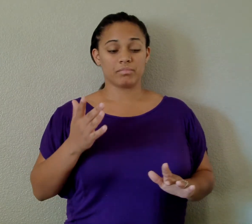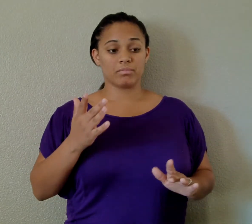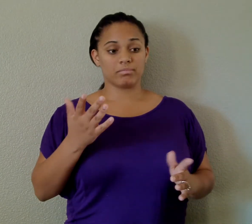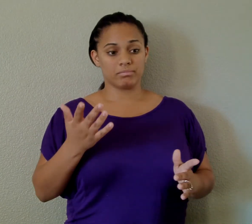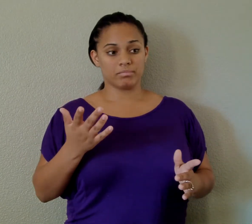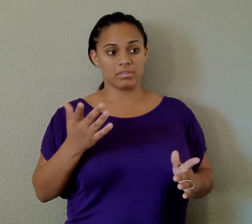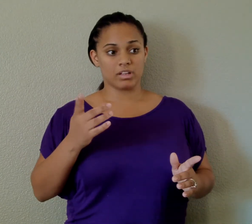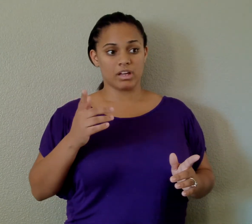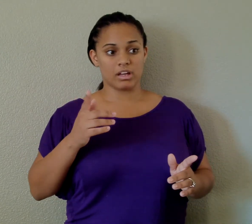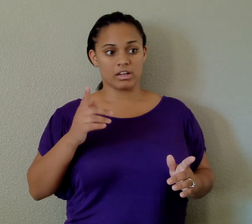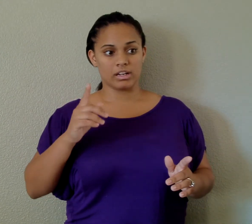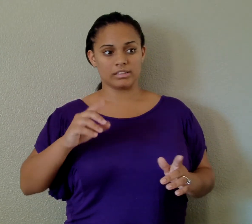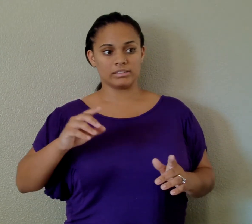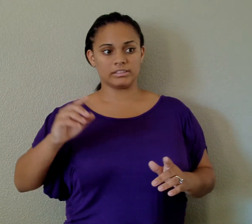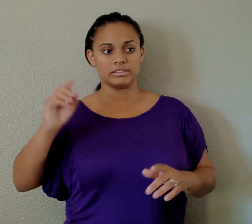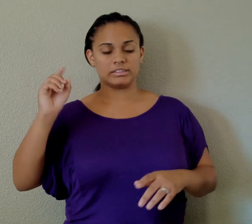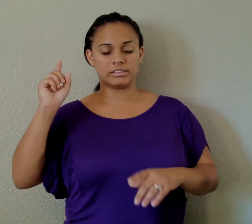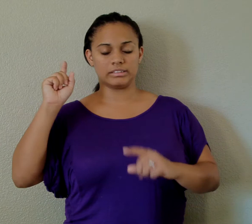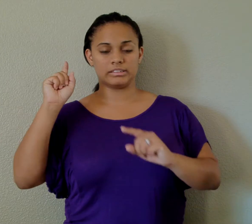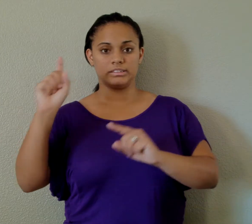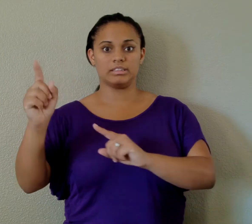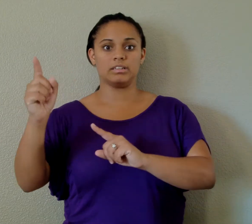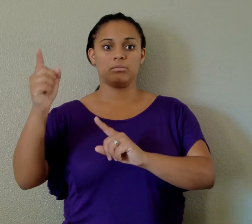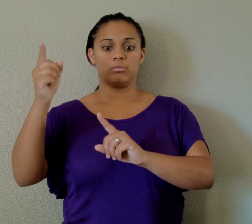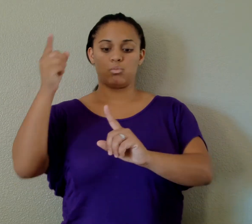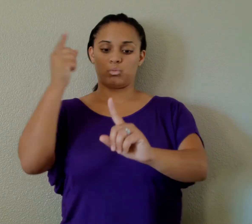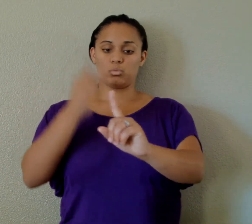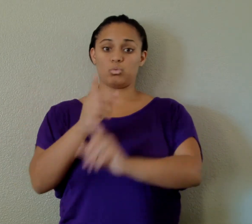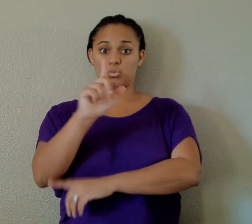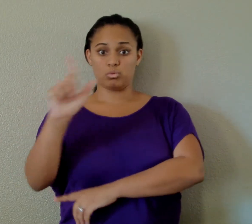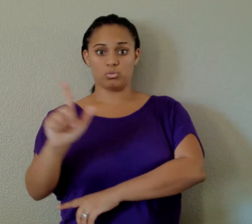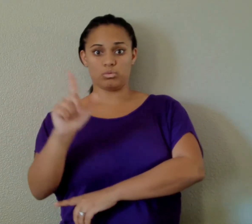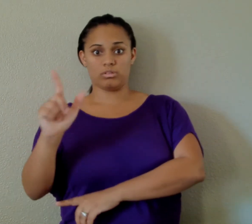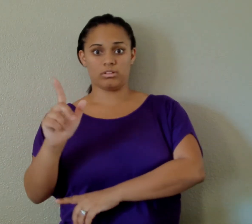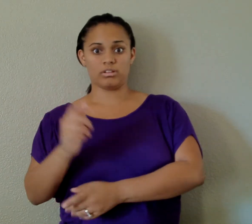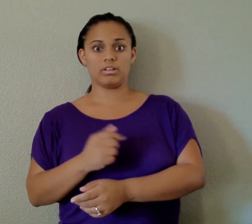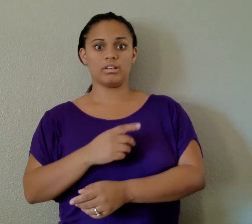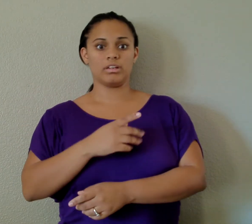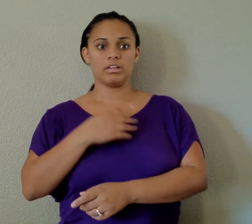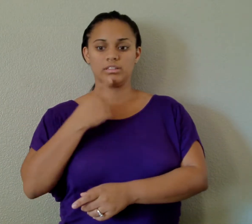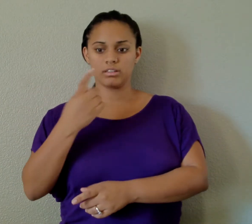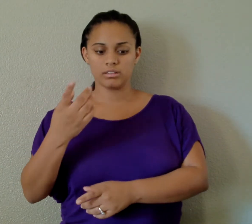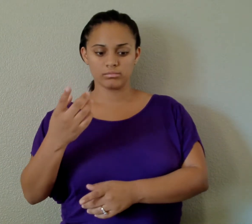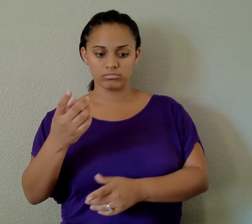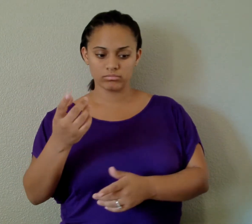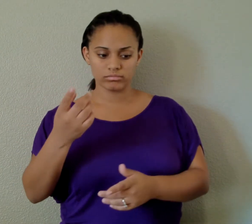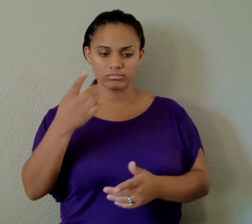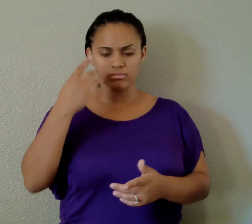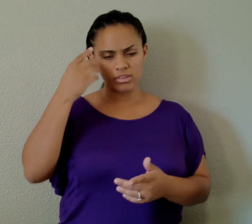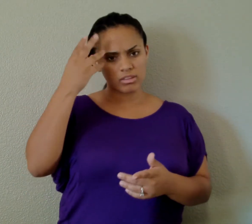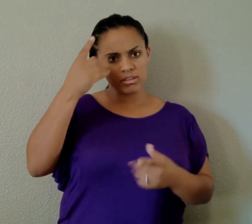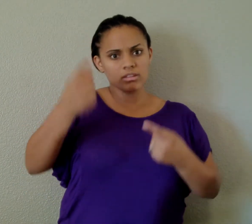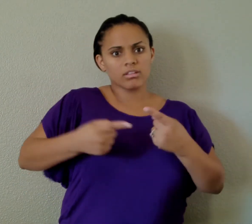look for an issue that came up in the reading that we were doing, so that they're getting exposure to the textbook writing and